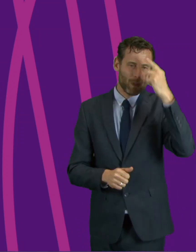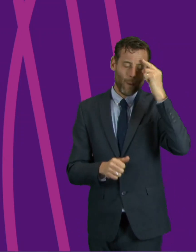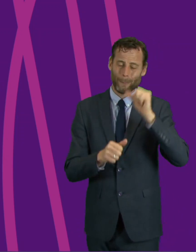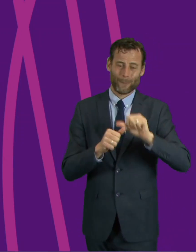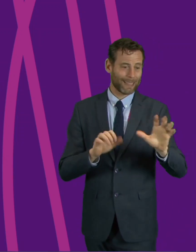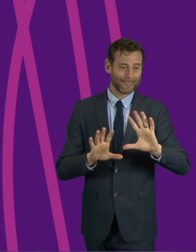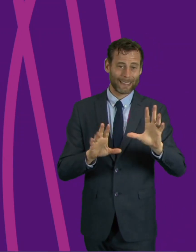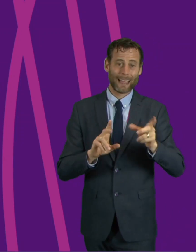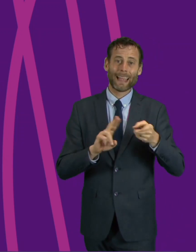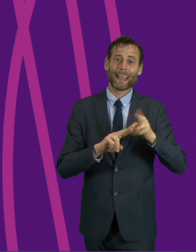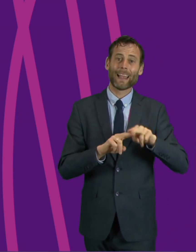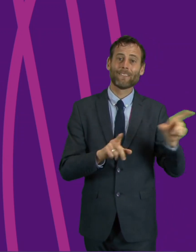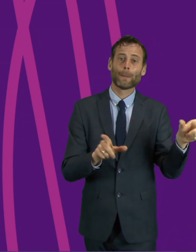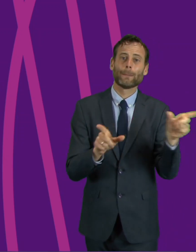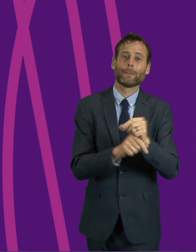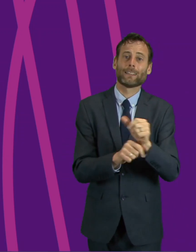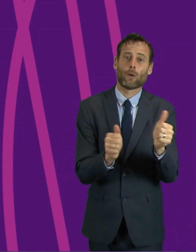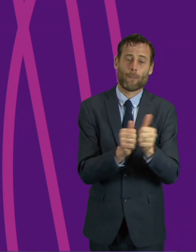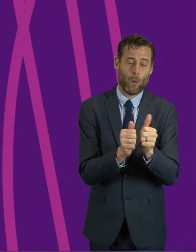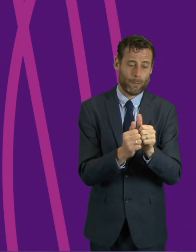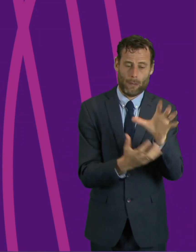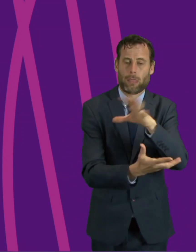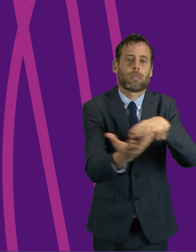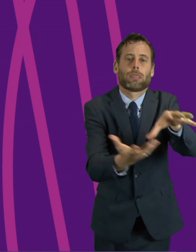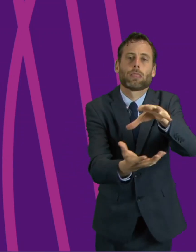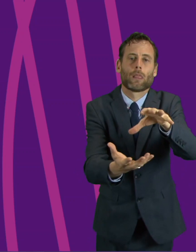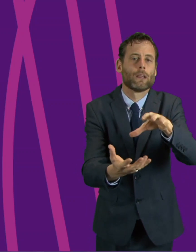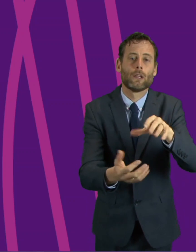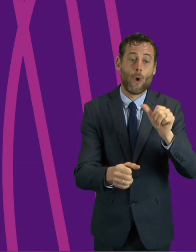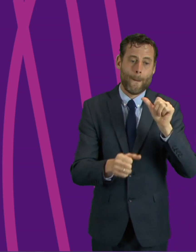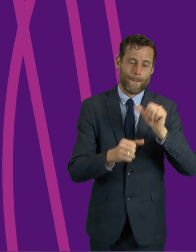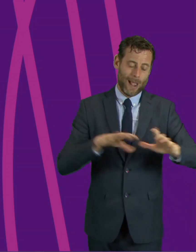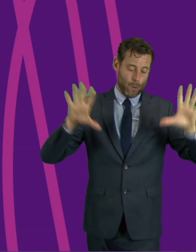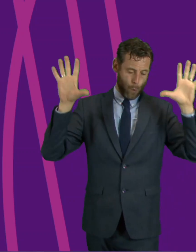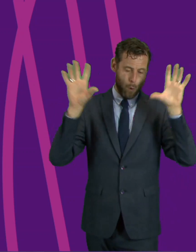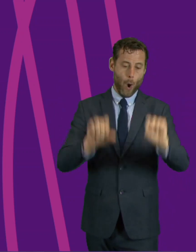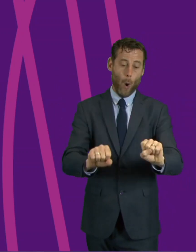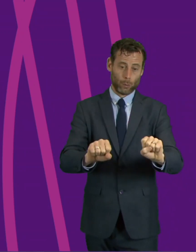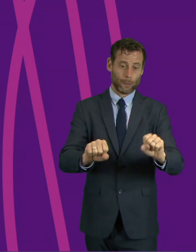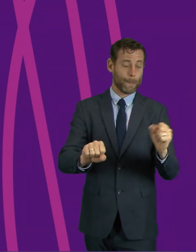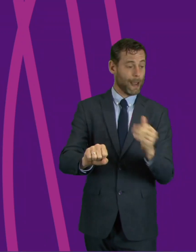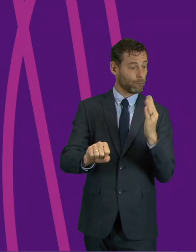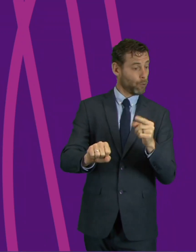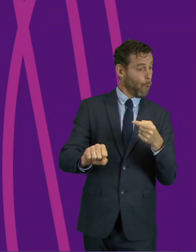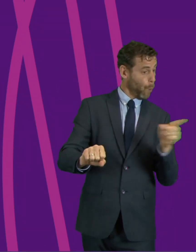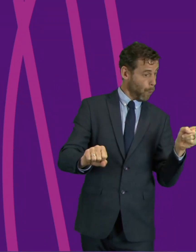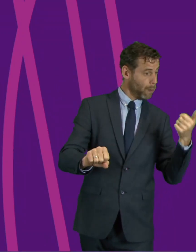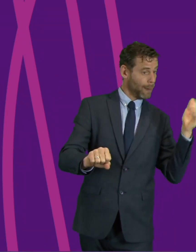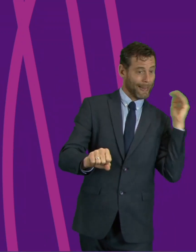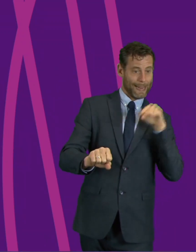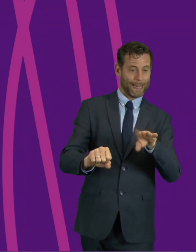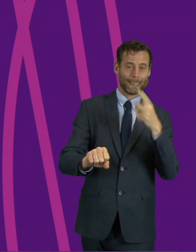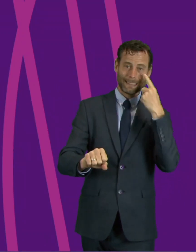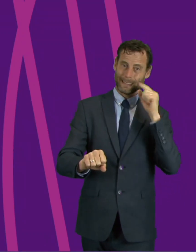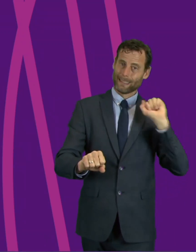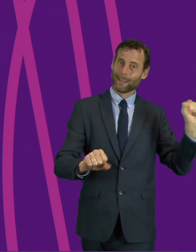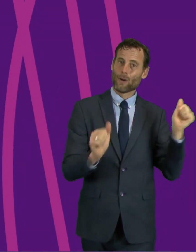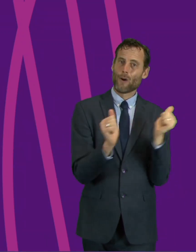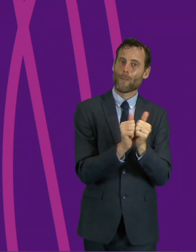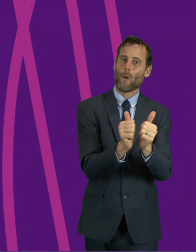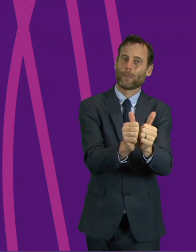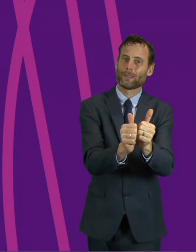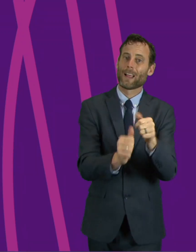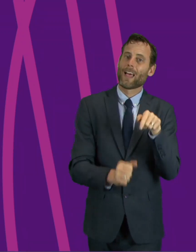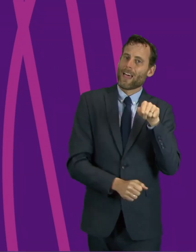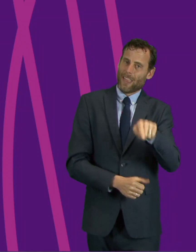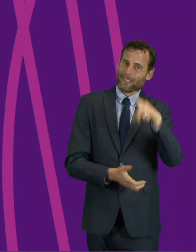we resume those services again, everybody that was meant to get an appointment in those 3 months will get the appointment then. So that was the judgment that was made, but we